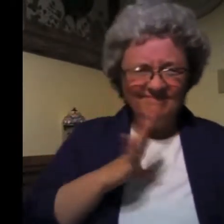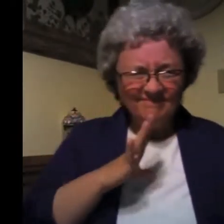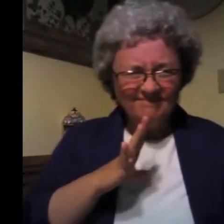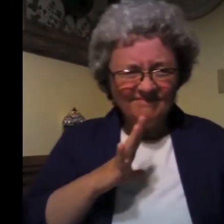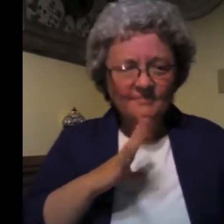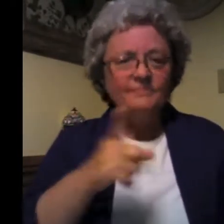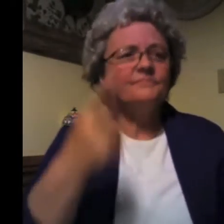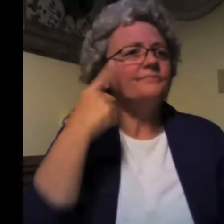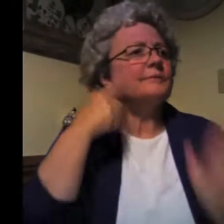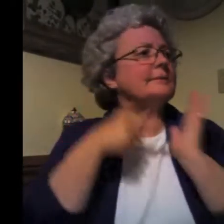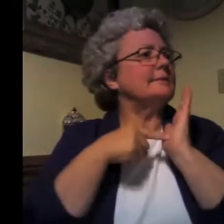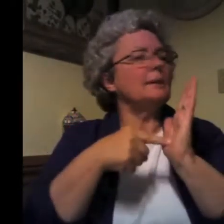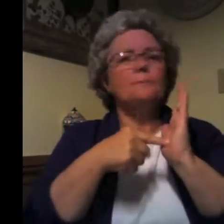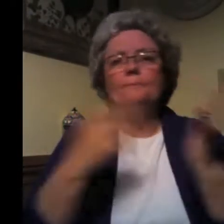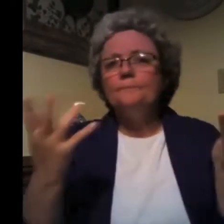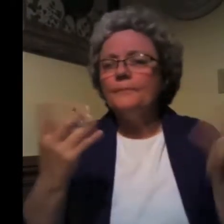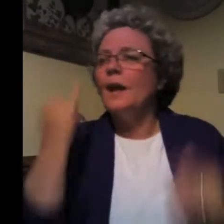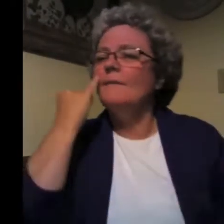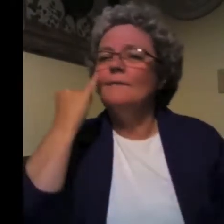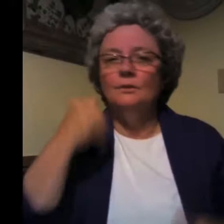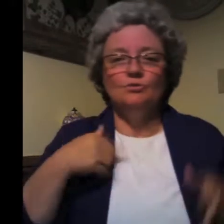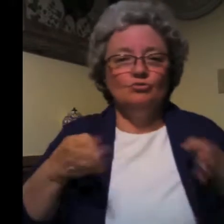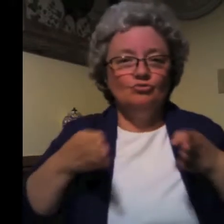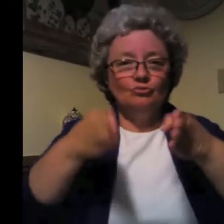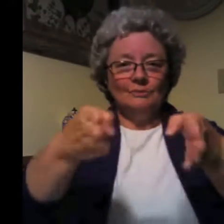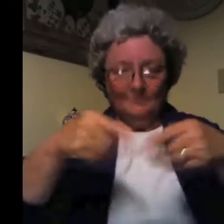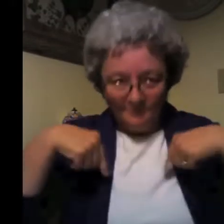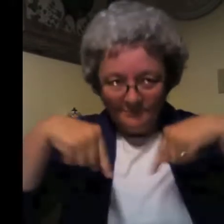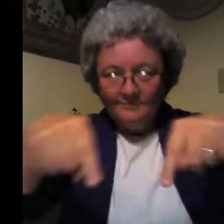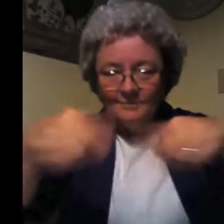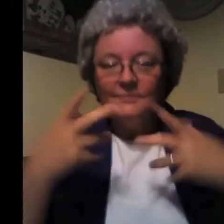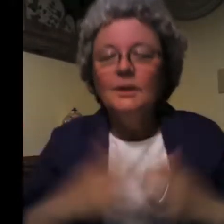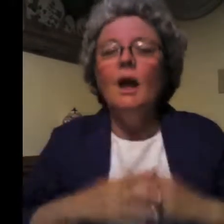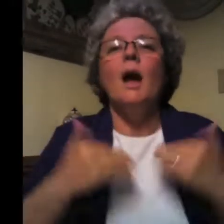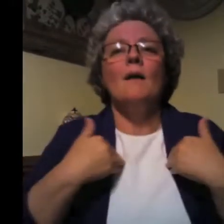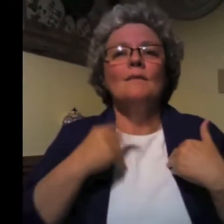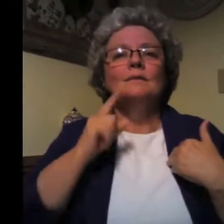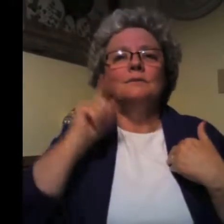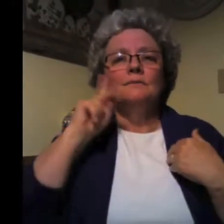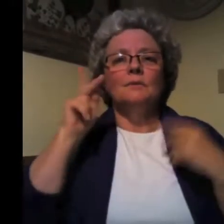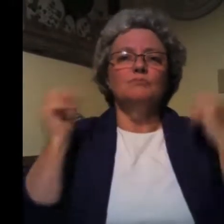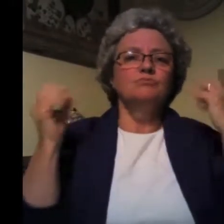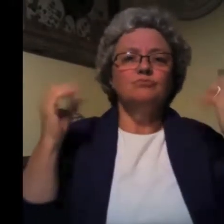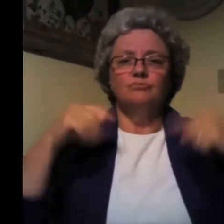is fine, but believing in oralism is not.